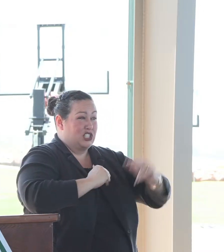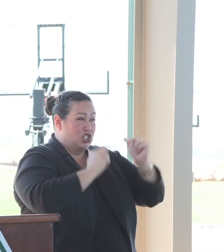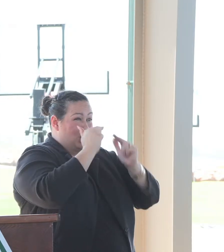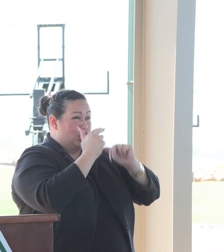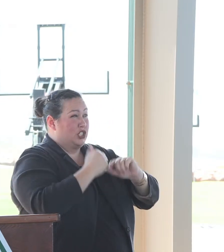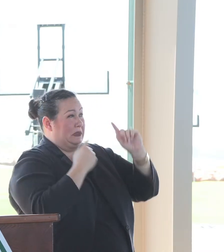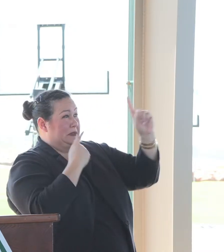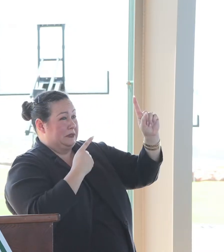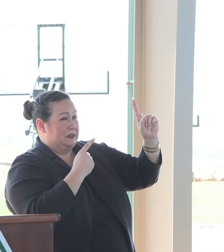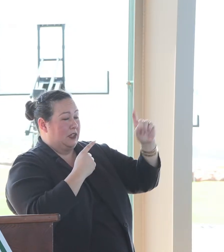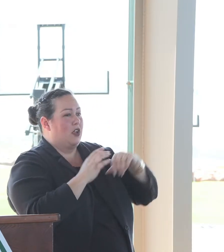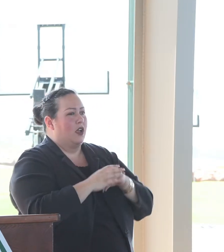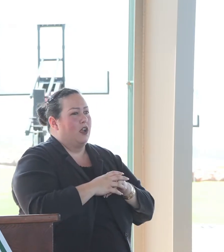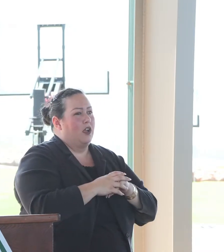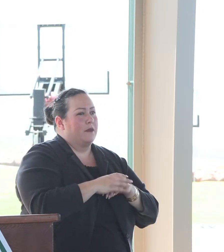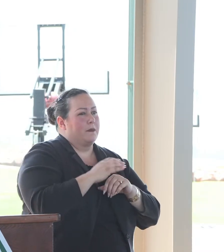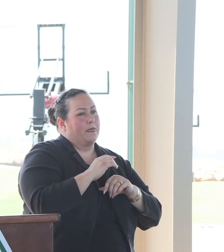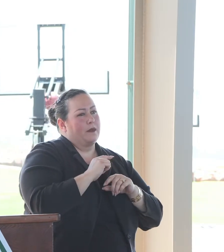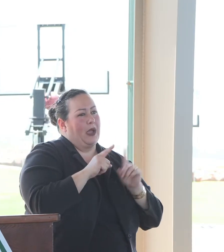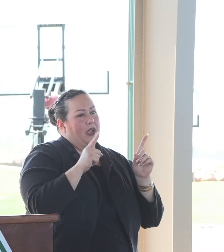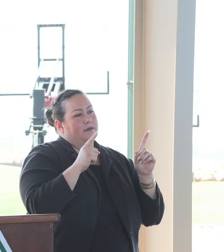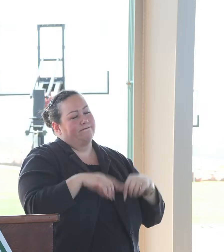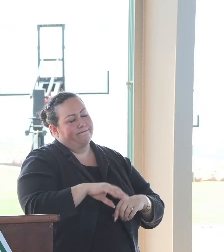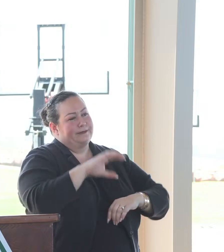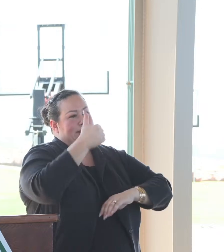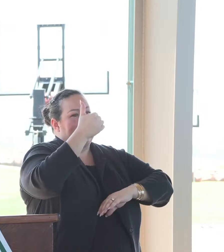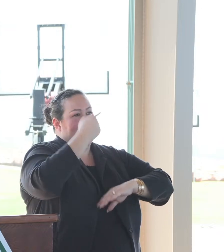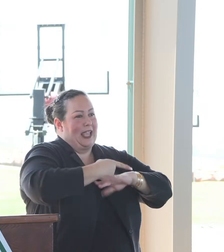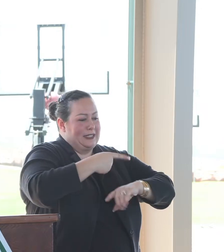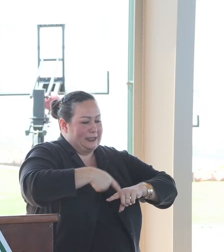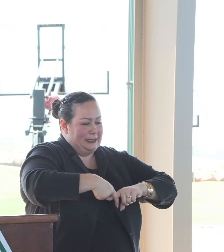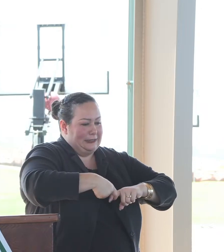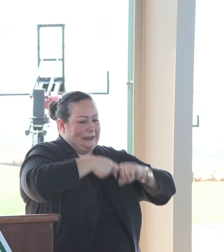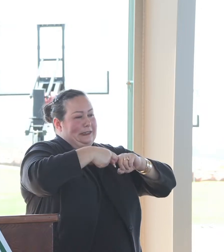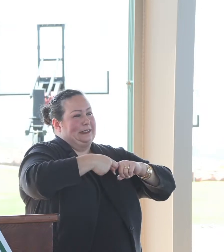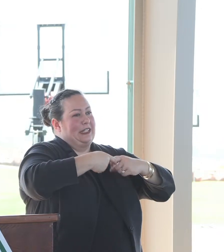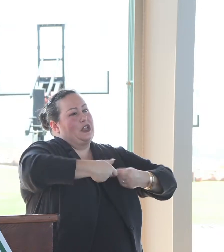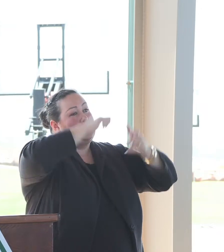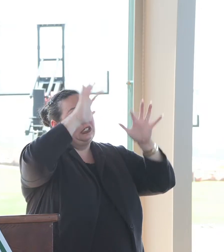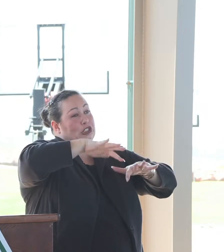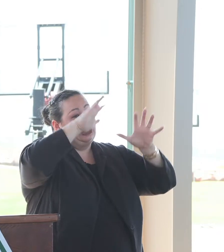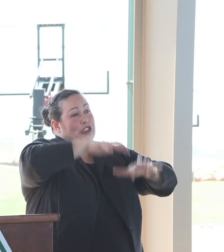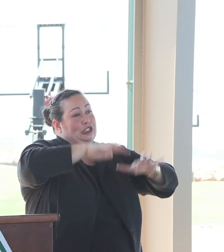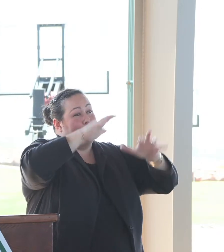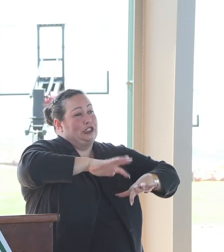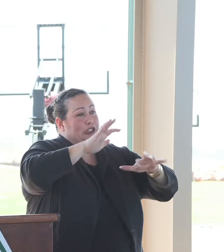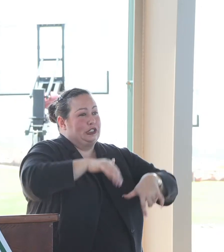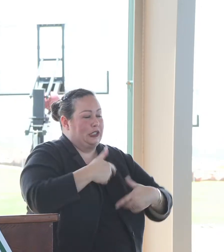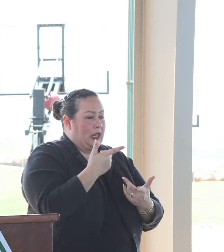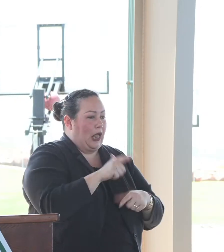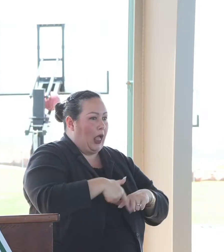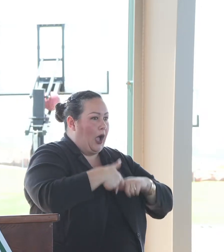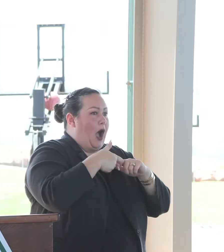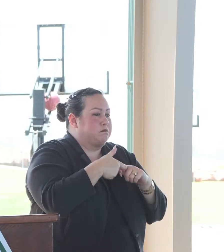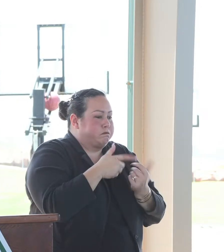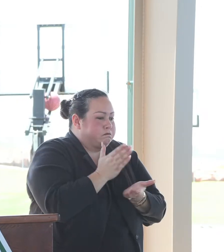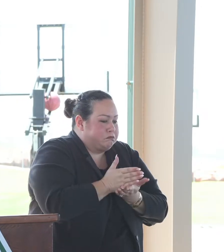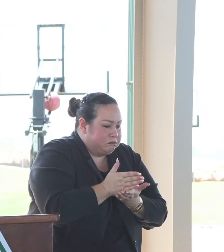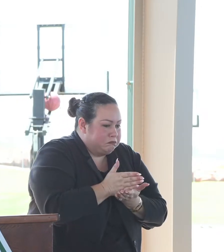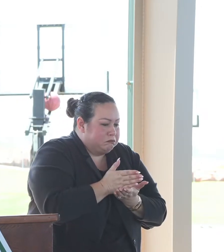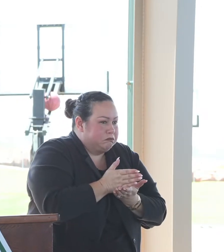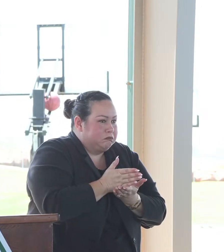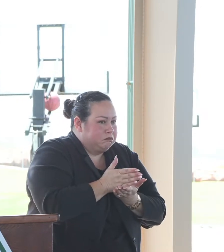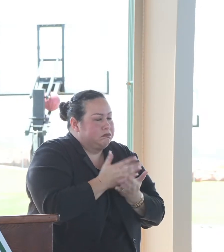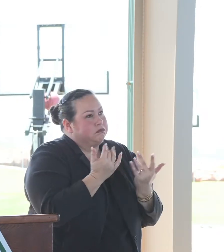10 of those days to shower us with her grace and some rain, which made works temporarily